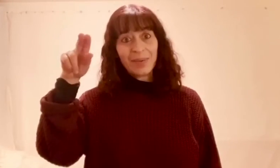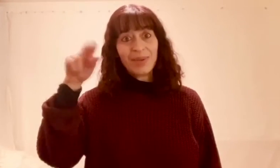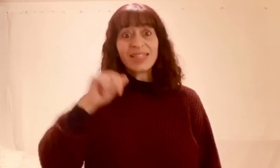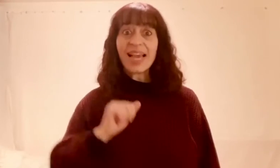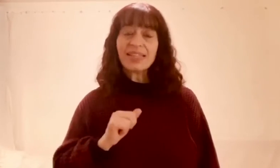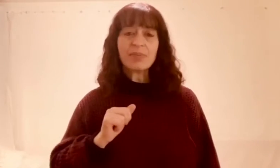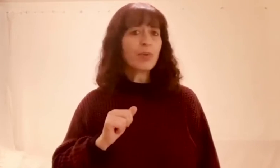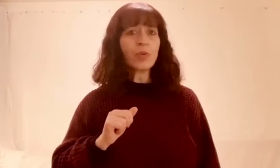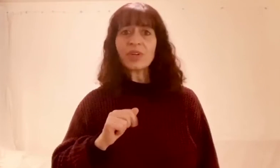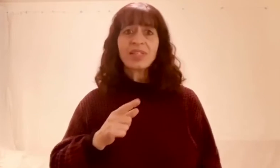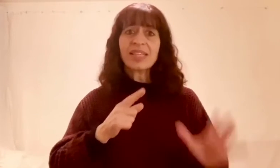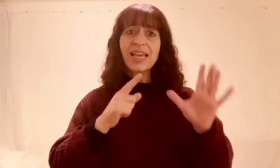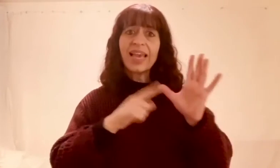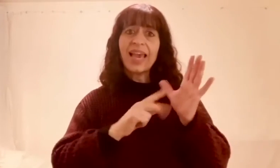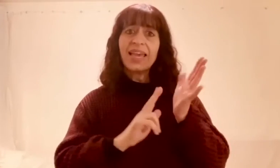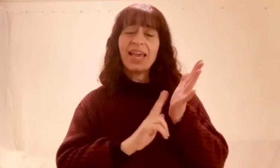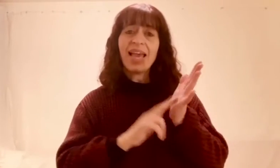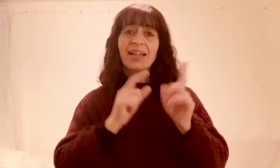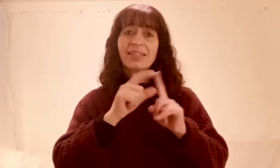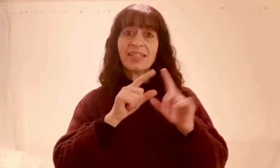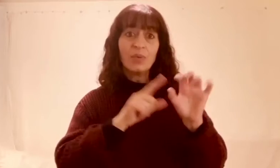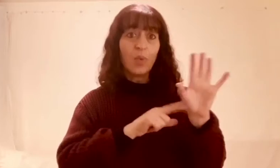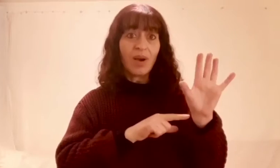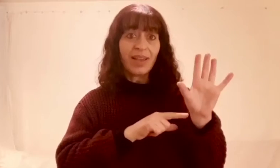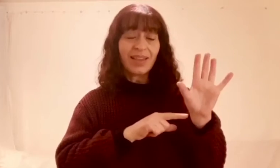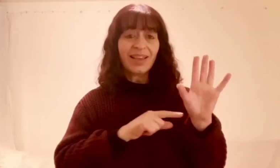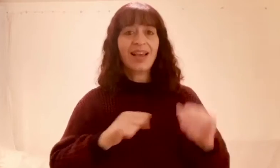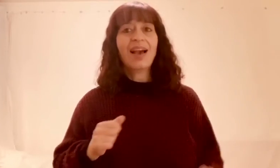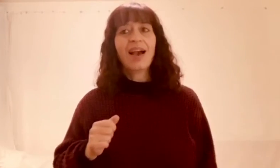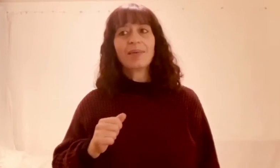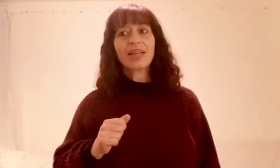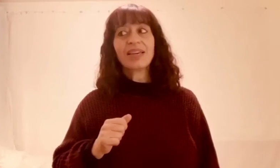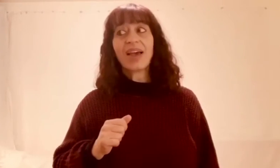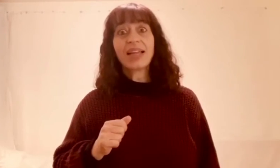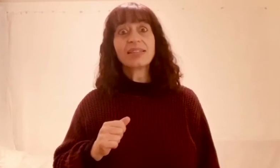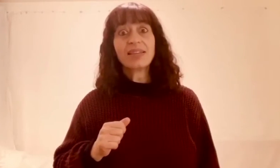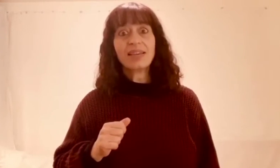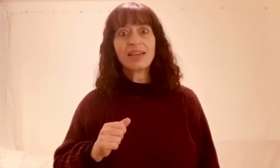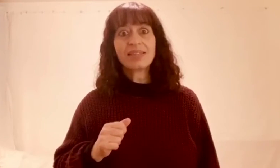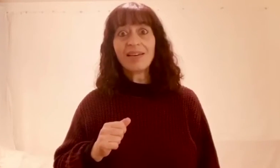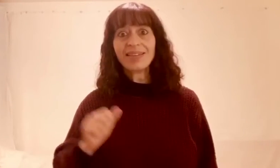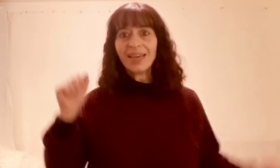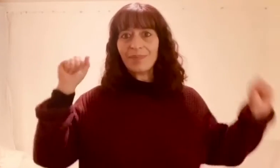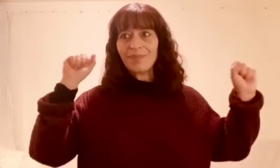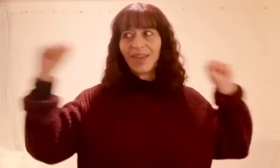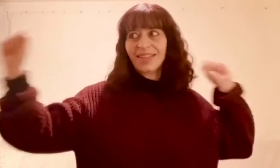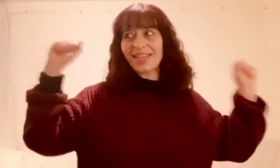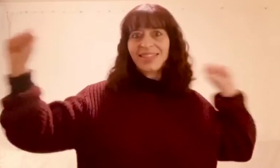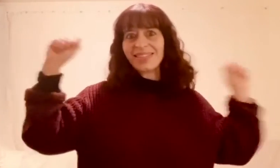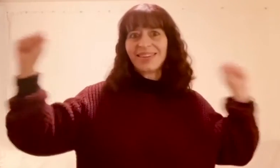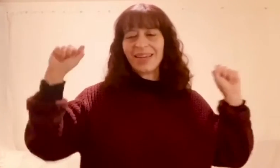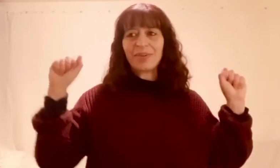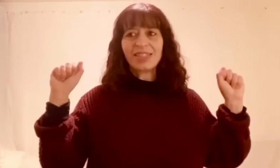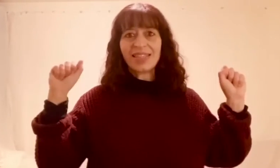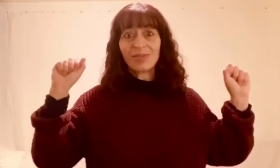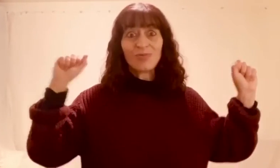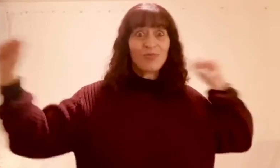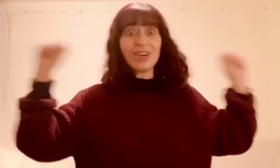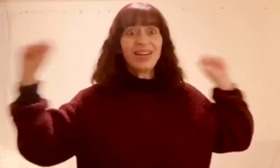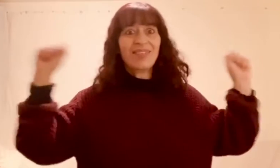is Andy, but I'm not going to say A-N-D-Y. I'm going to give Andy a sign name. And that's his sign name because he sounds really, really